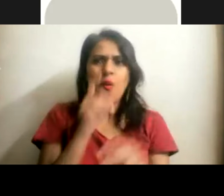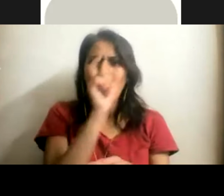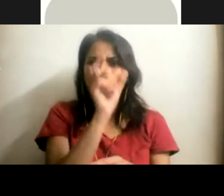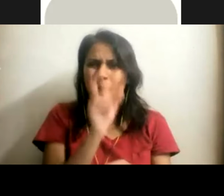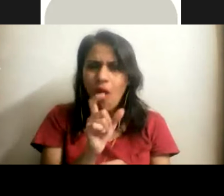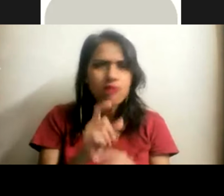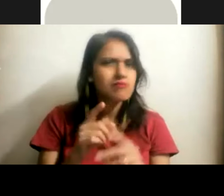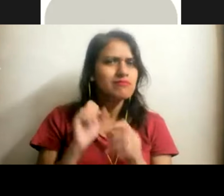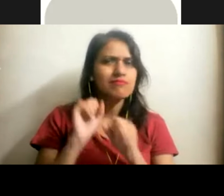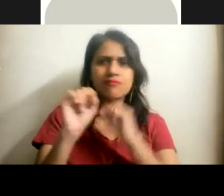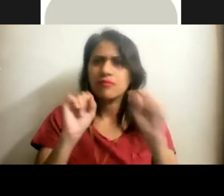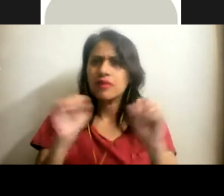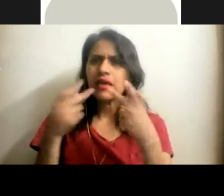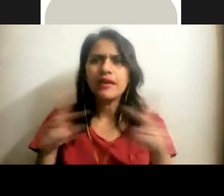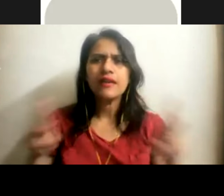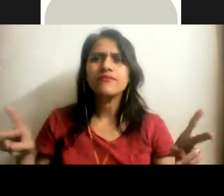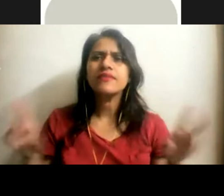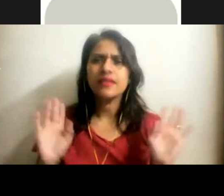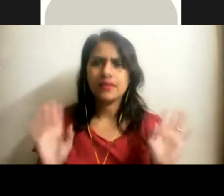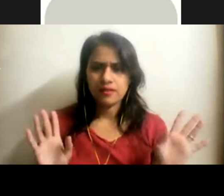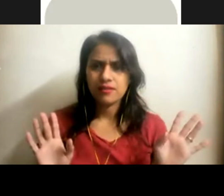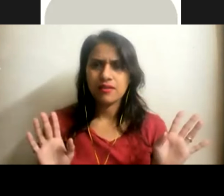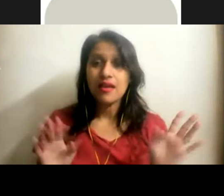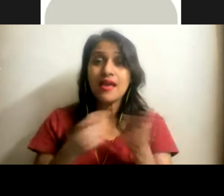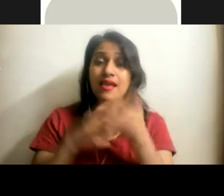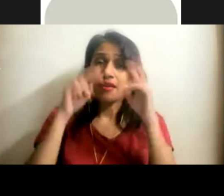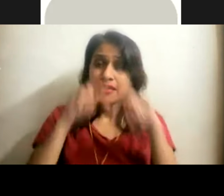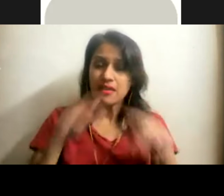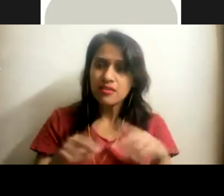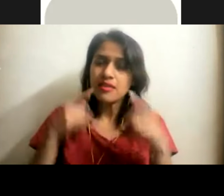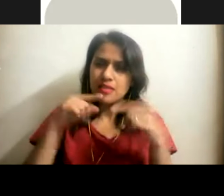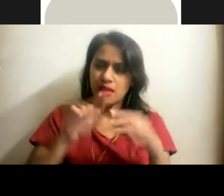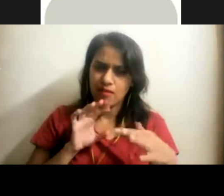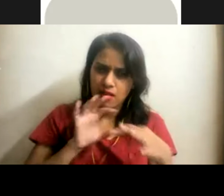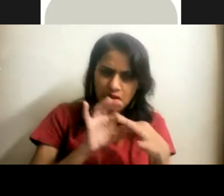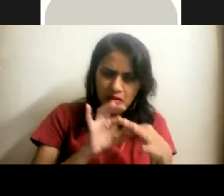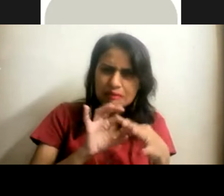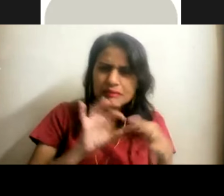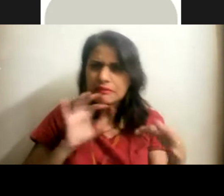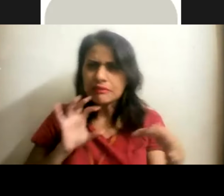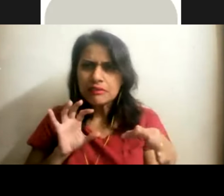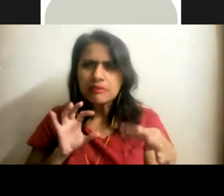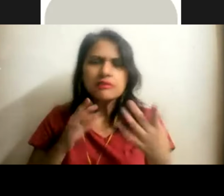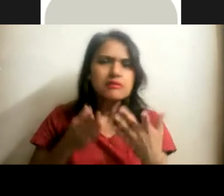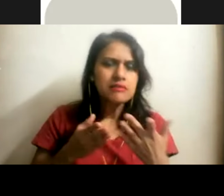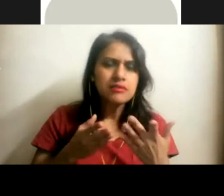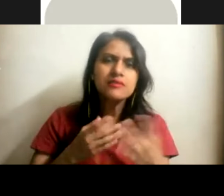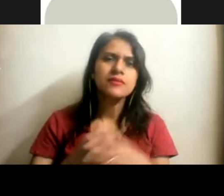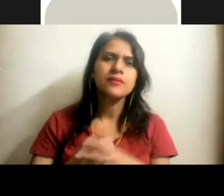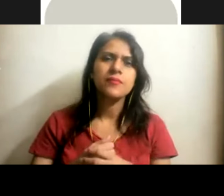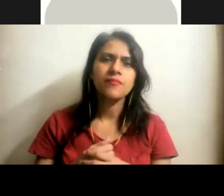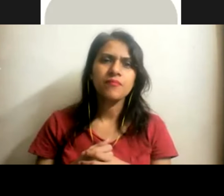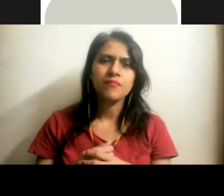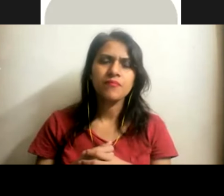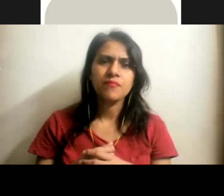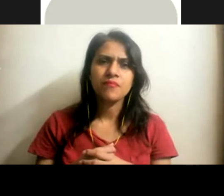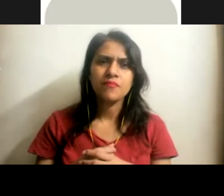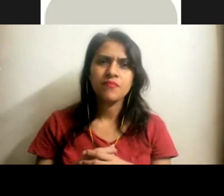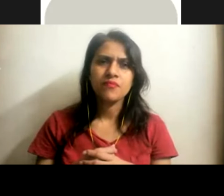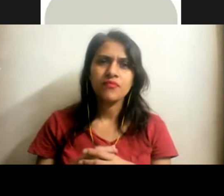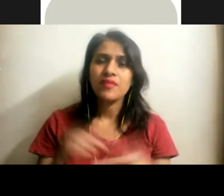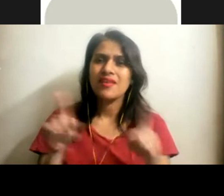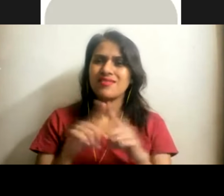what kind of analysis you're doing. Here, the researcher is detached. Again, to say the researcher acts as an